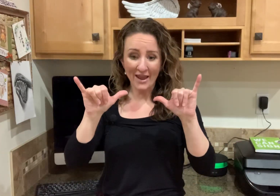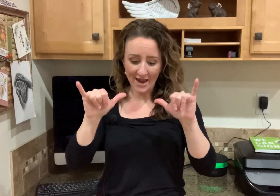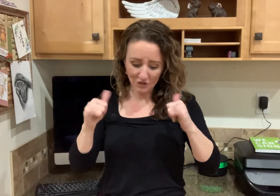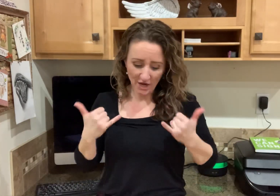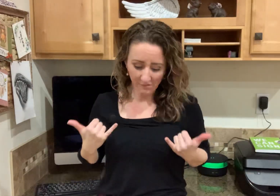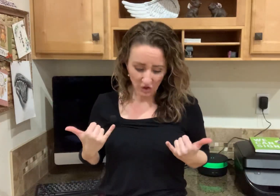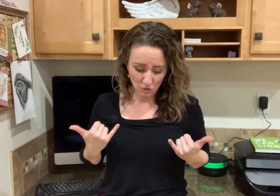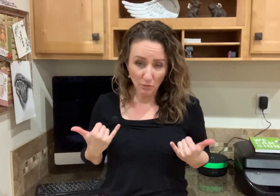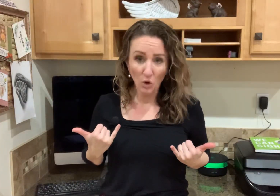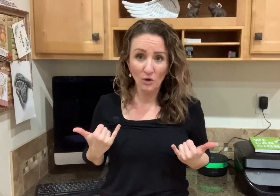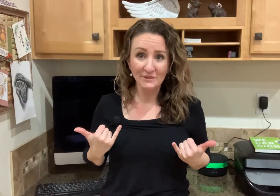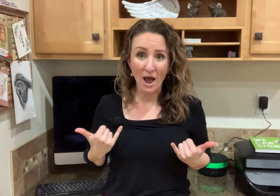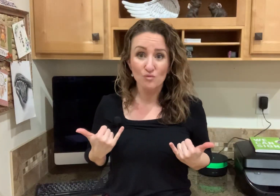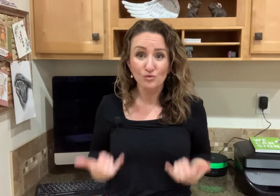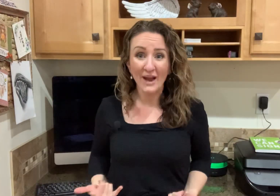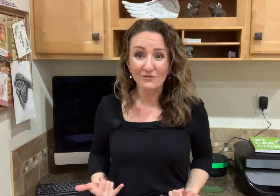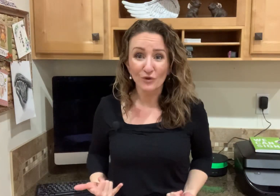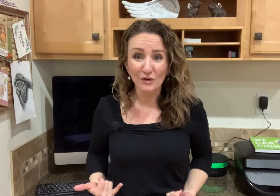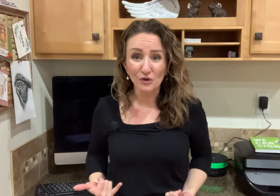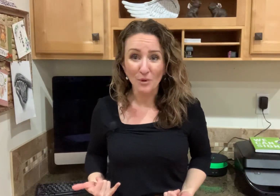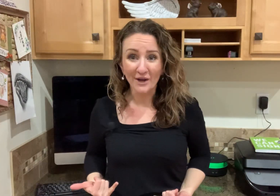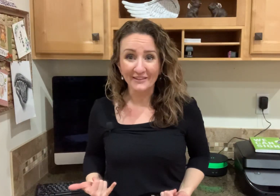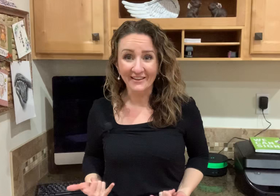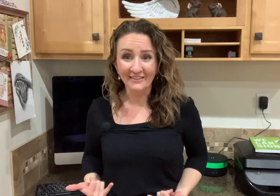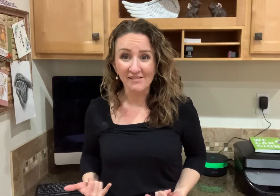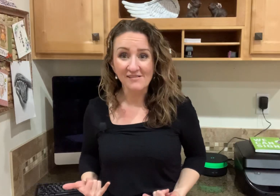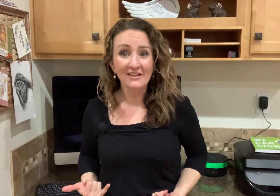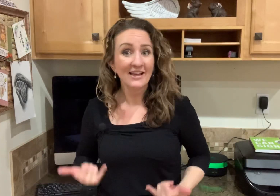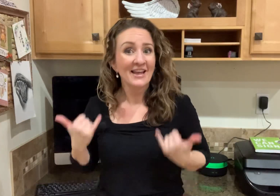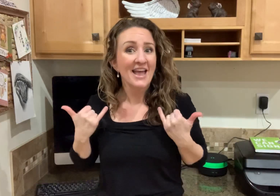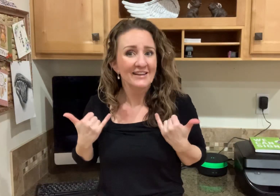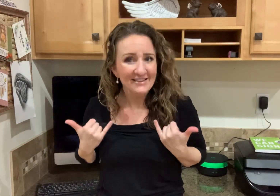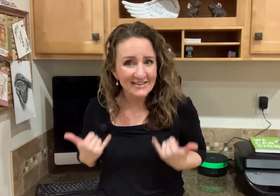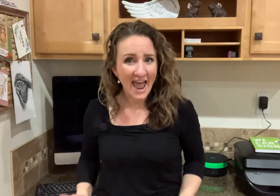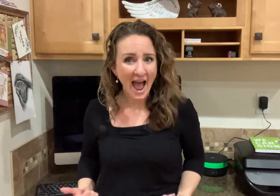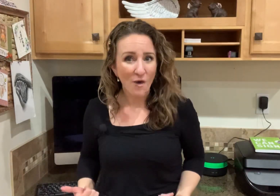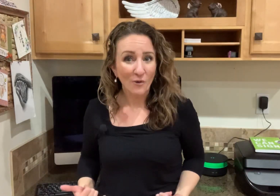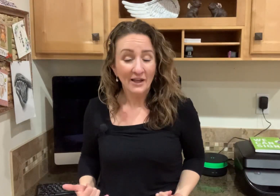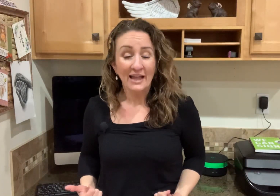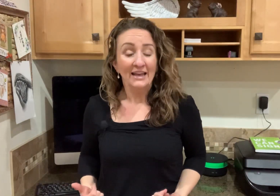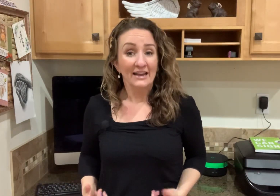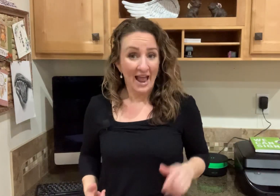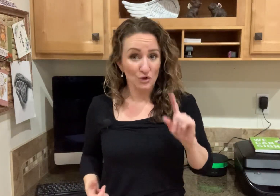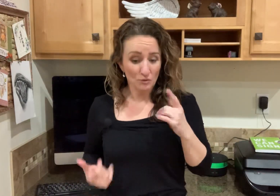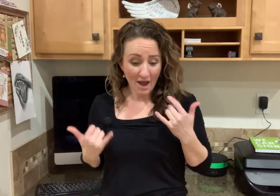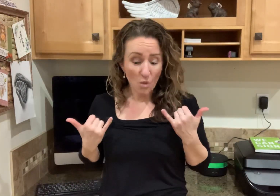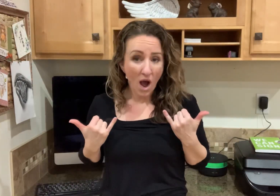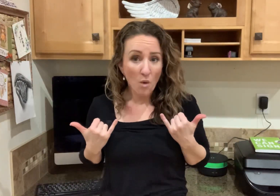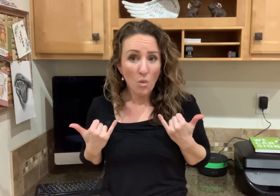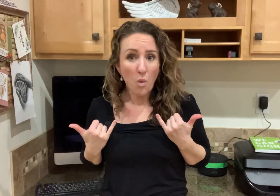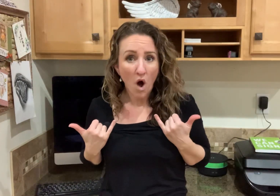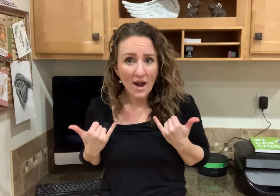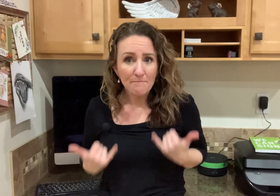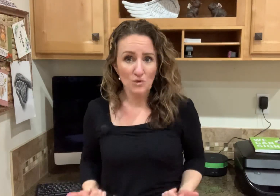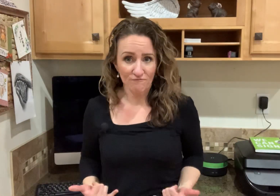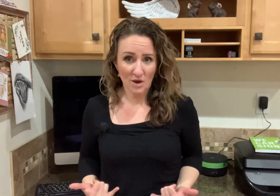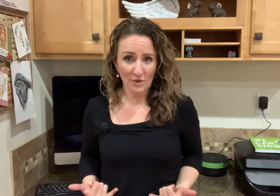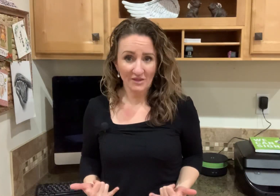hand shapes, and you pull them down right in front of your body like this. Now. And you have one movement with this